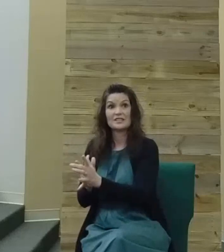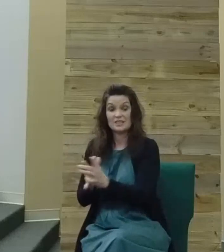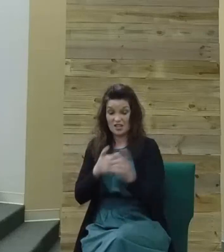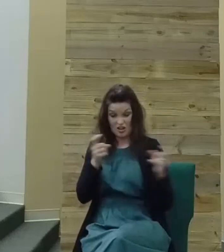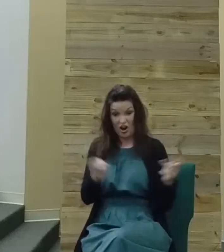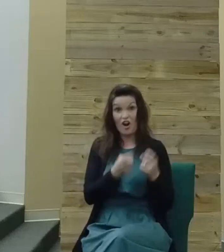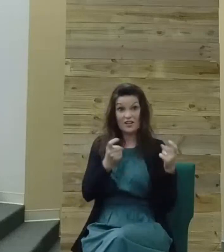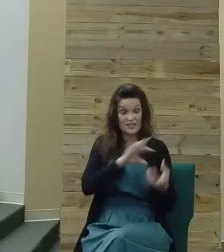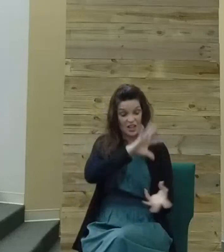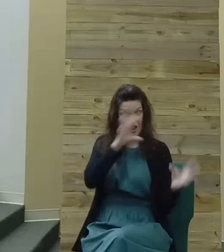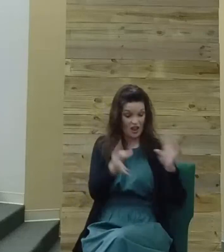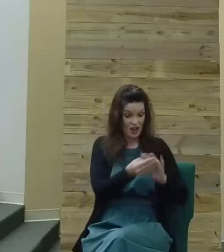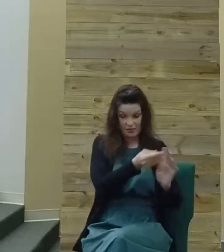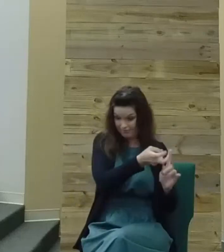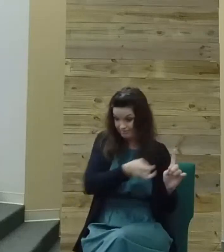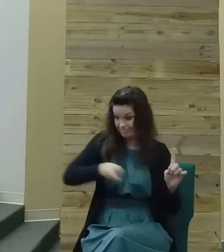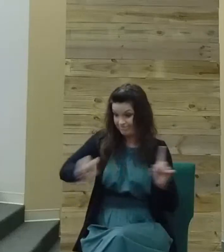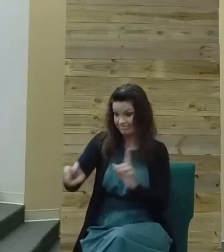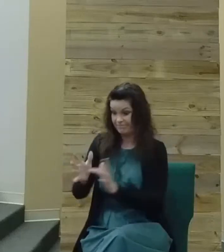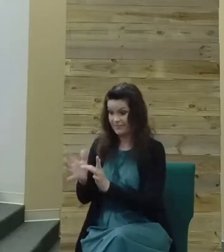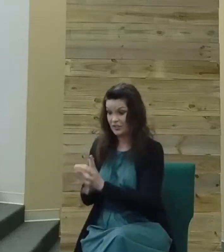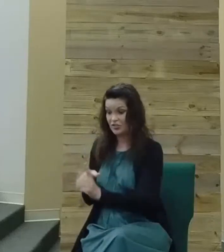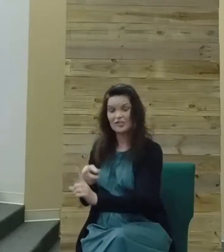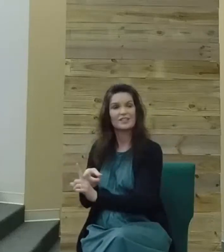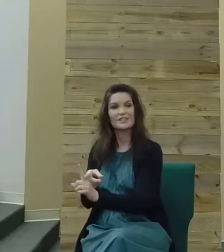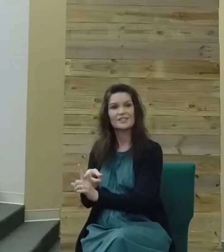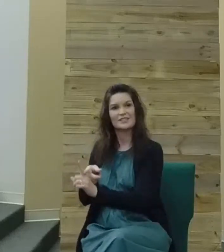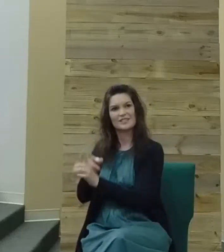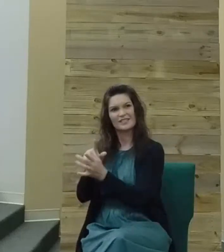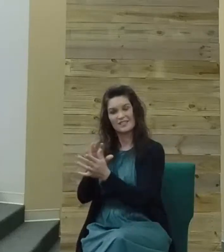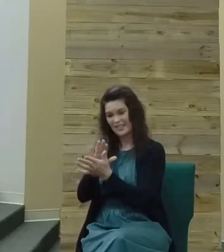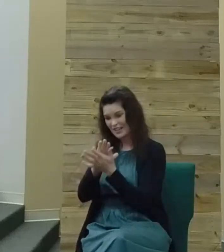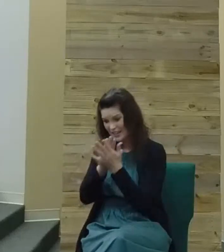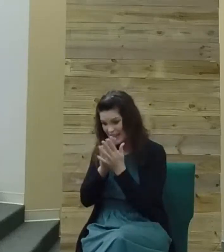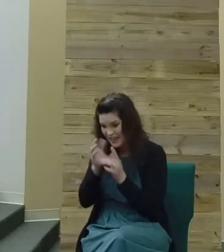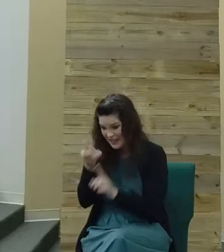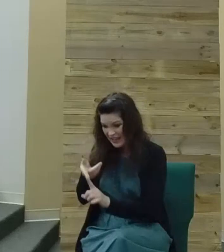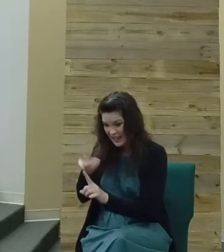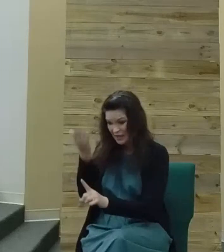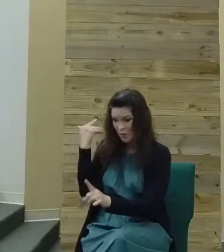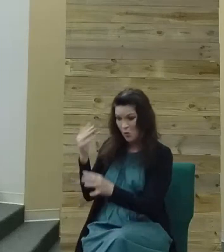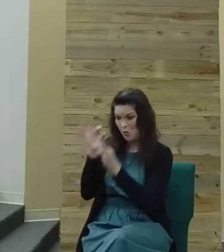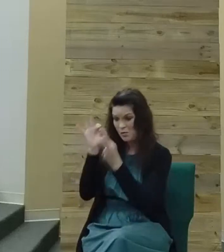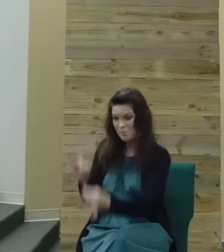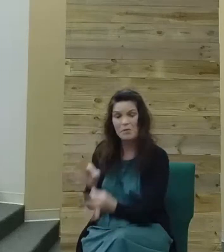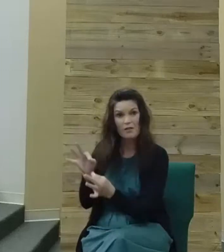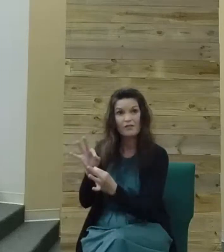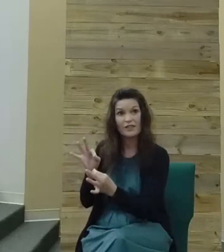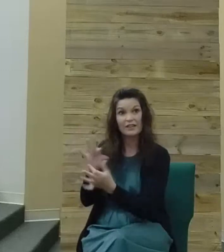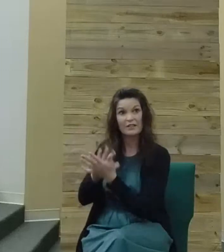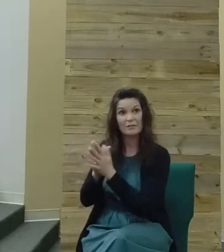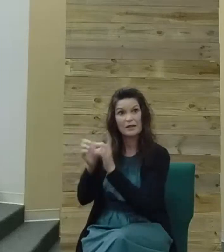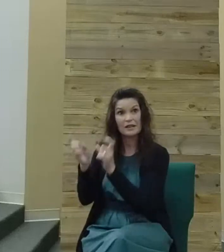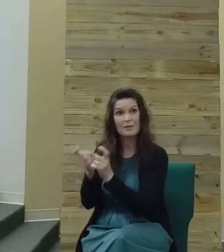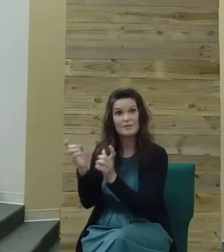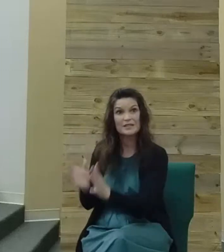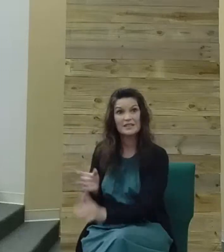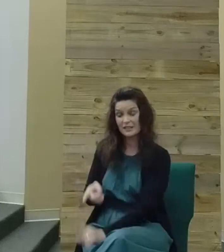Christ. He made the one who knew no sin to become sin for you.